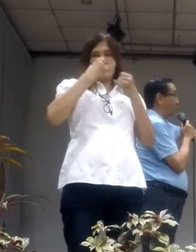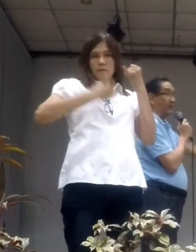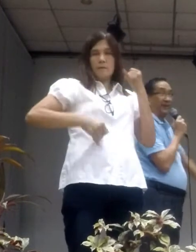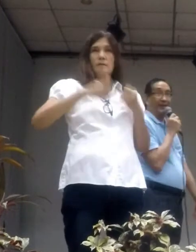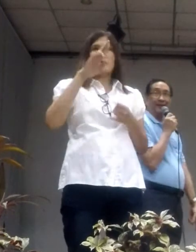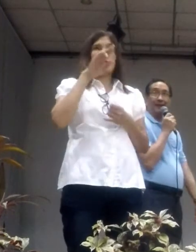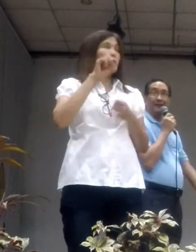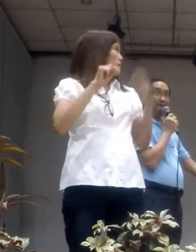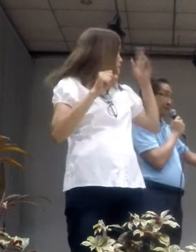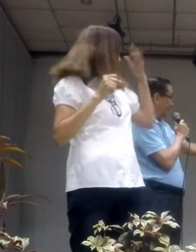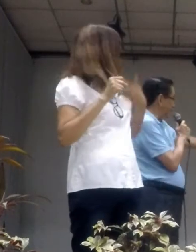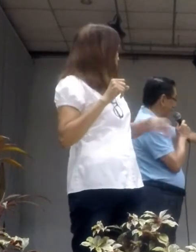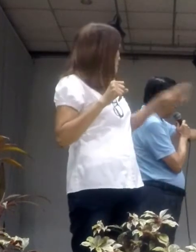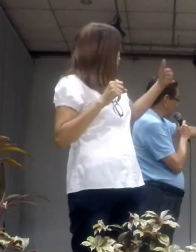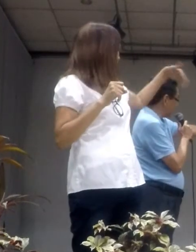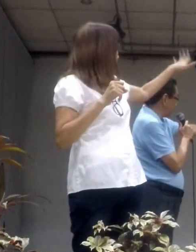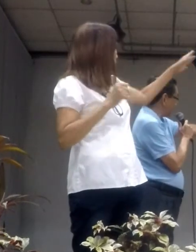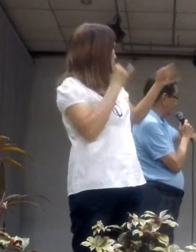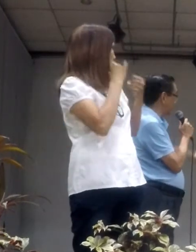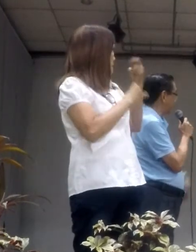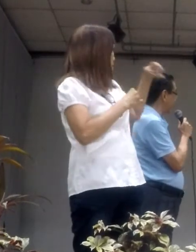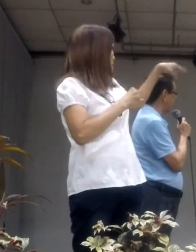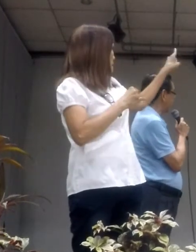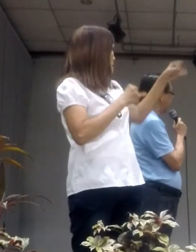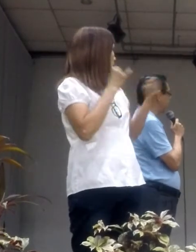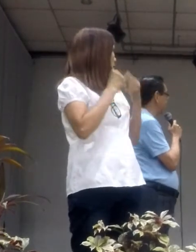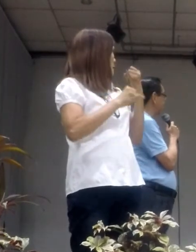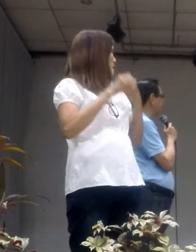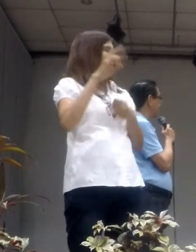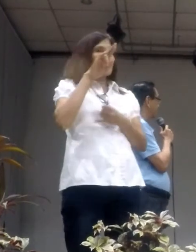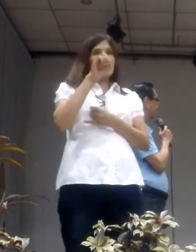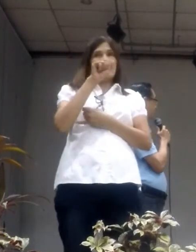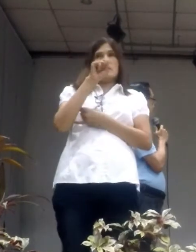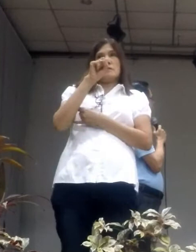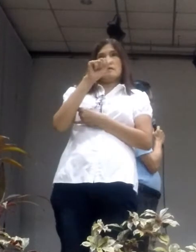Rosana Ordaneta. The name is there indicated, no?